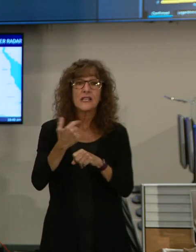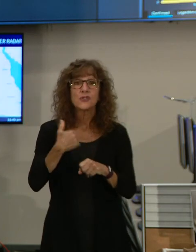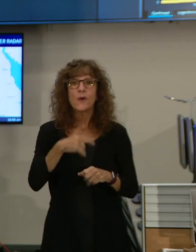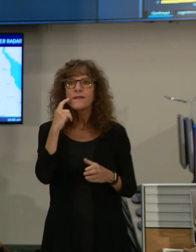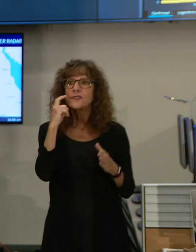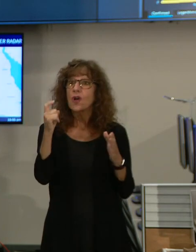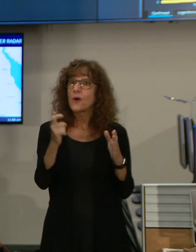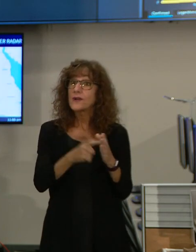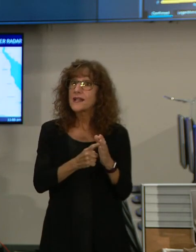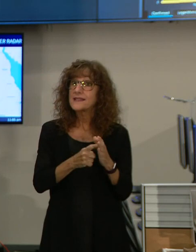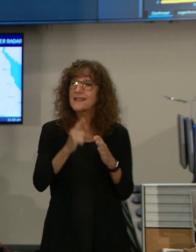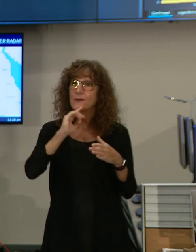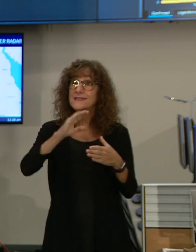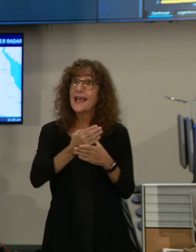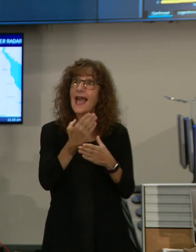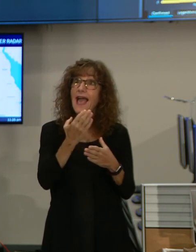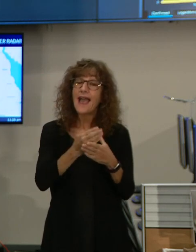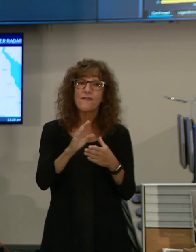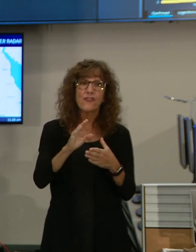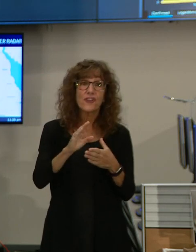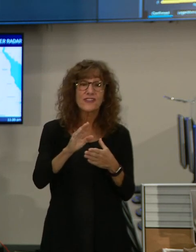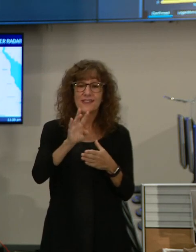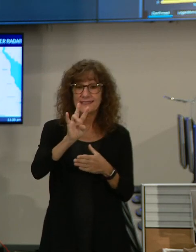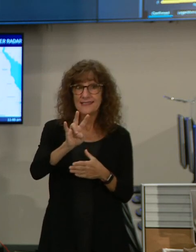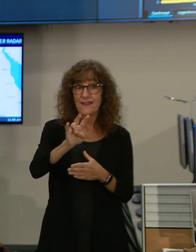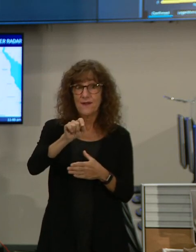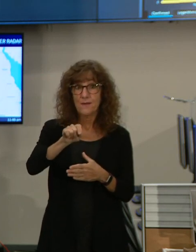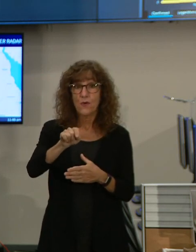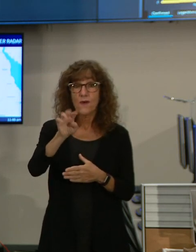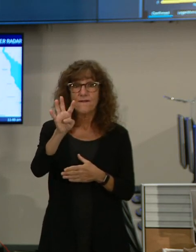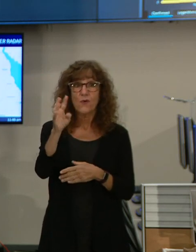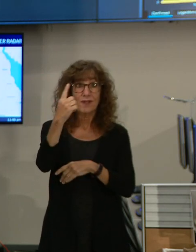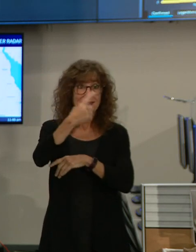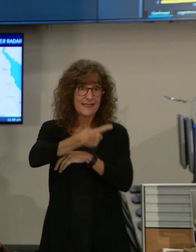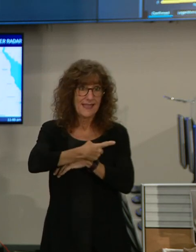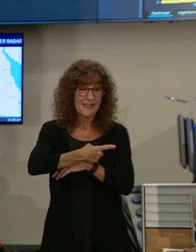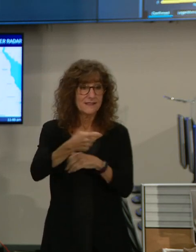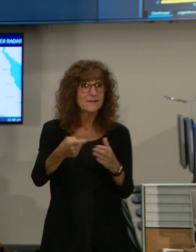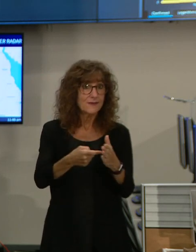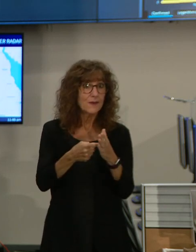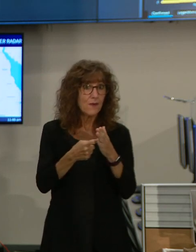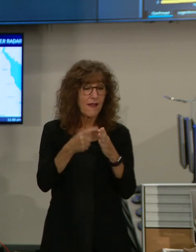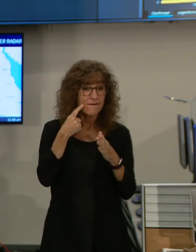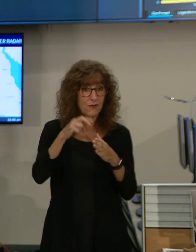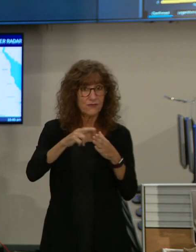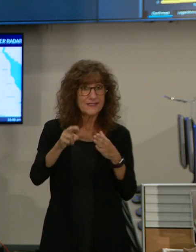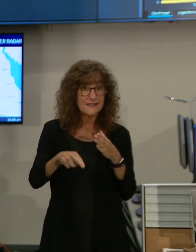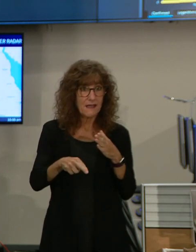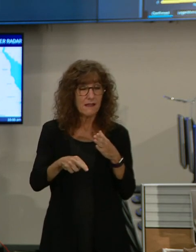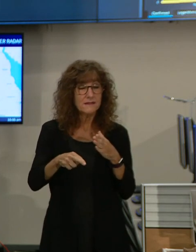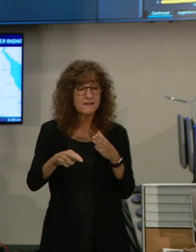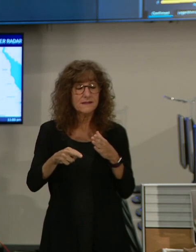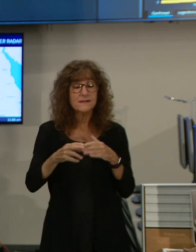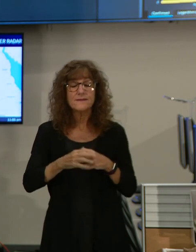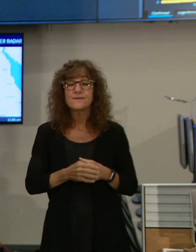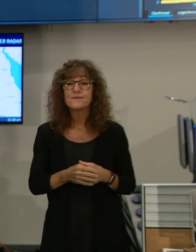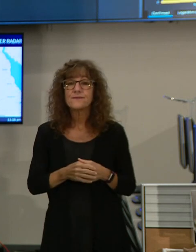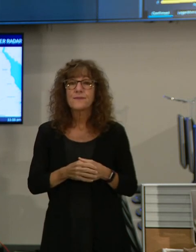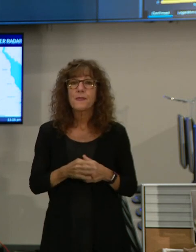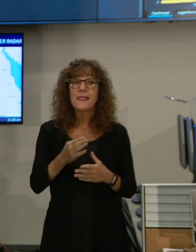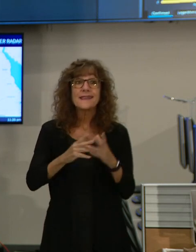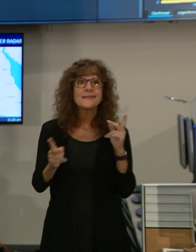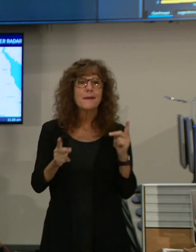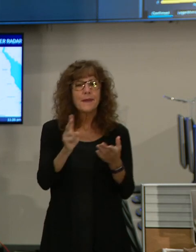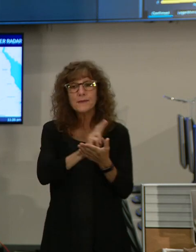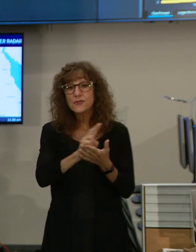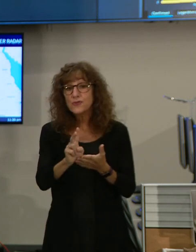noticed that there was an average rate, 7.4 days it was taken at one point of getting test results back. Some people